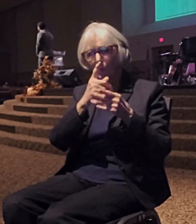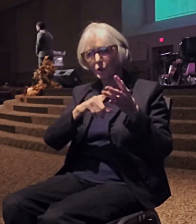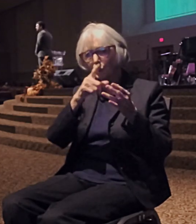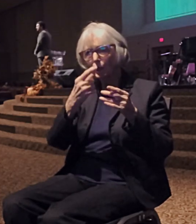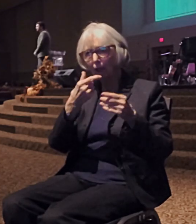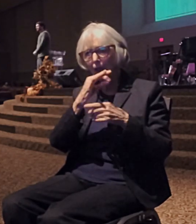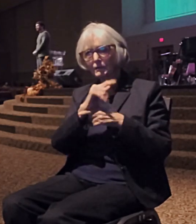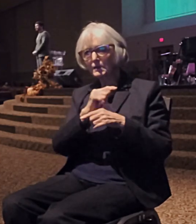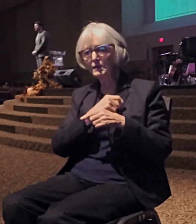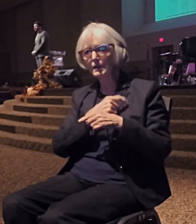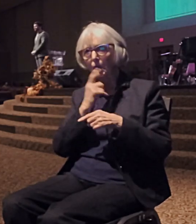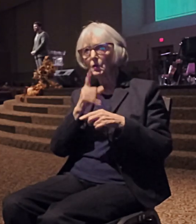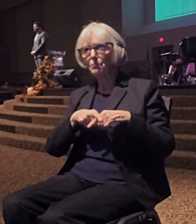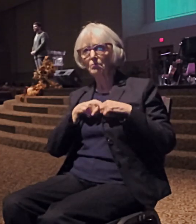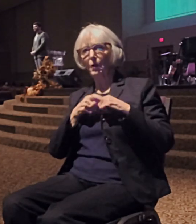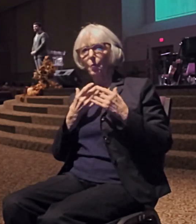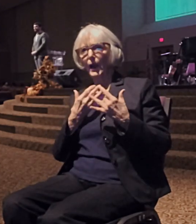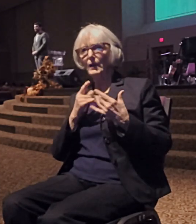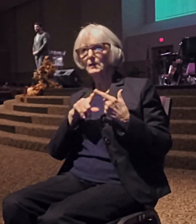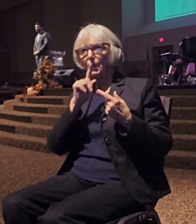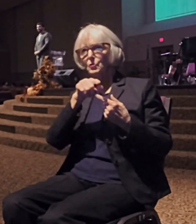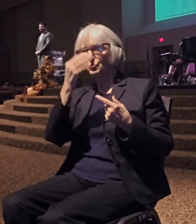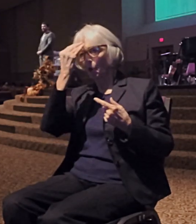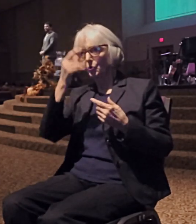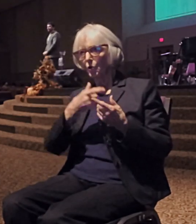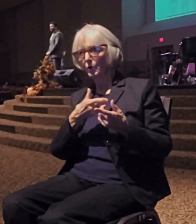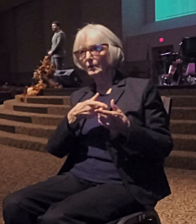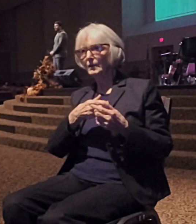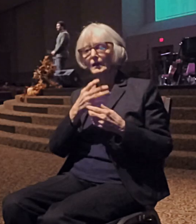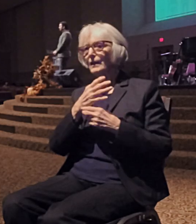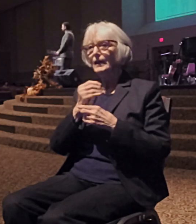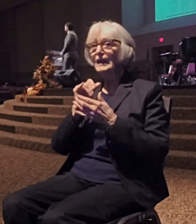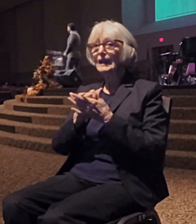There were no spiritual gift tests in the early church.